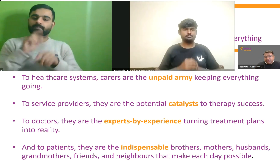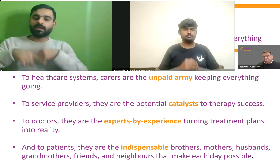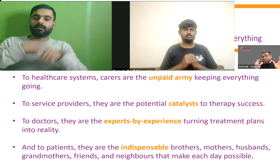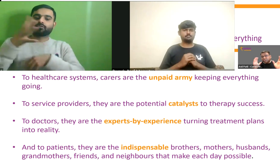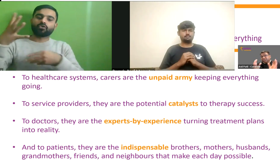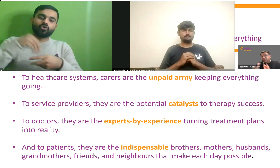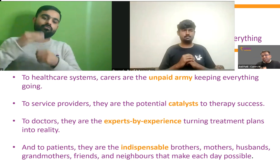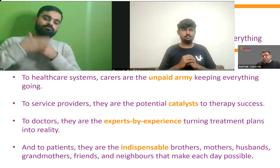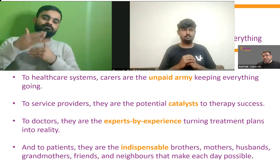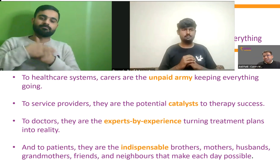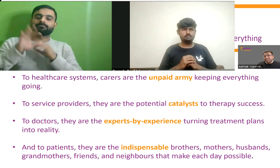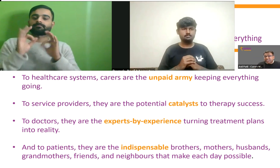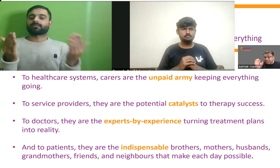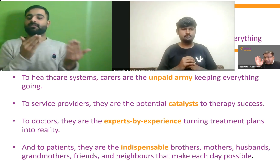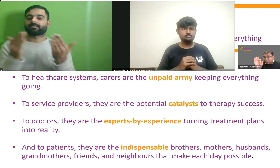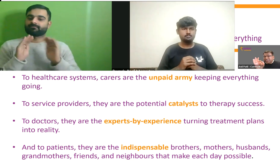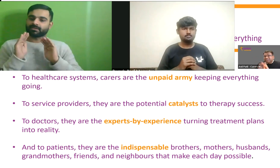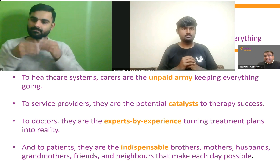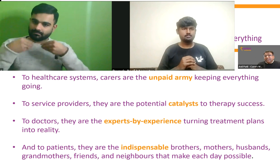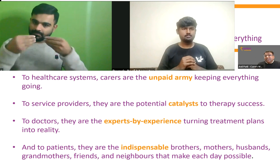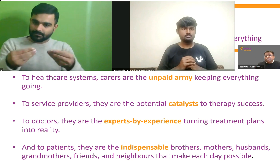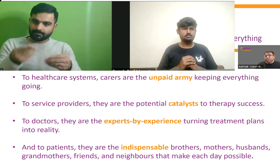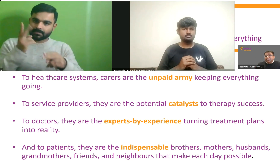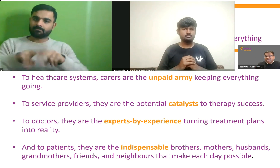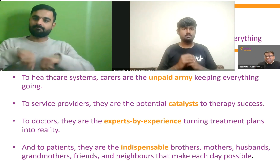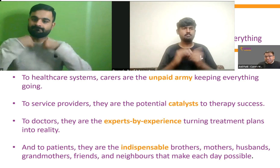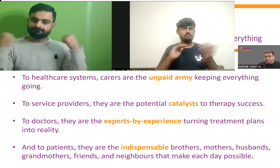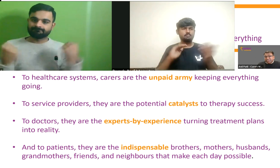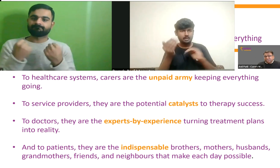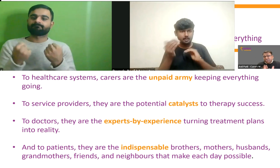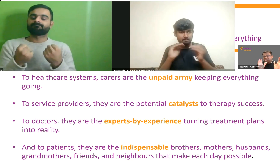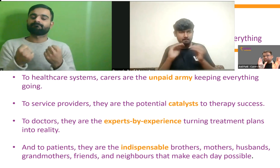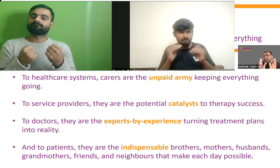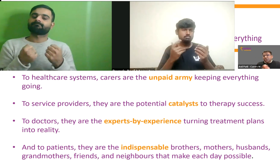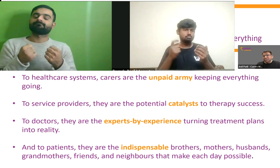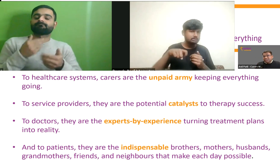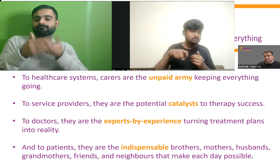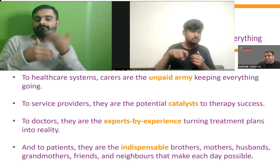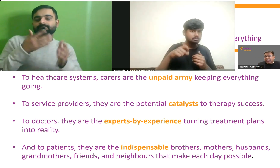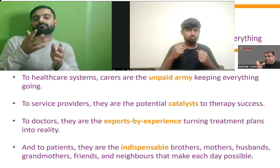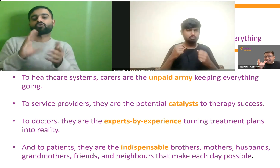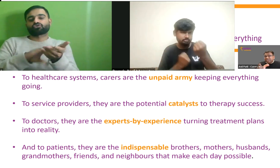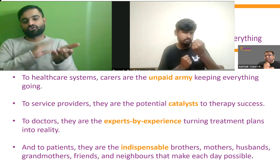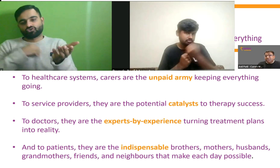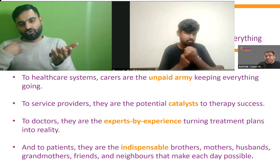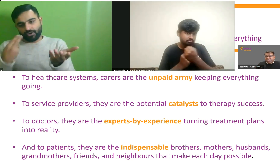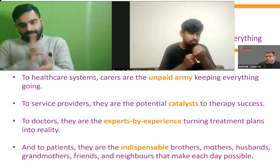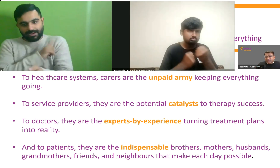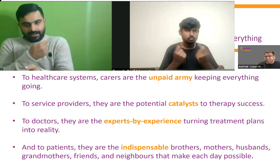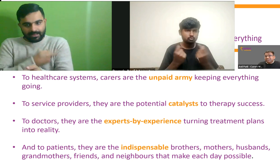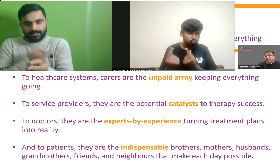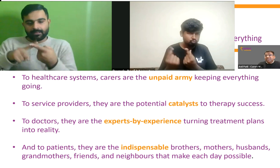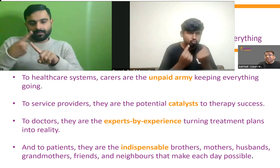going on. To service providers, they are the potential catalyst to therapy success. To doctors, they are the expert